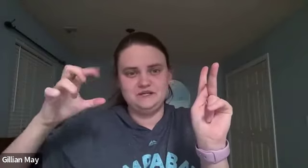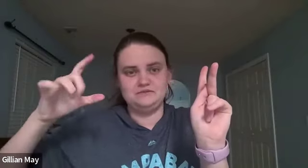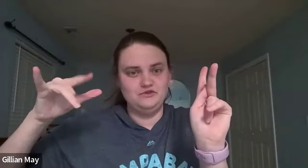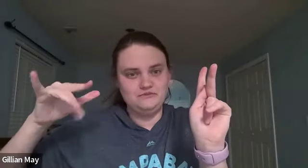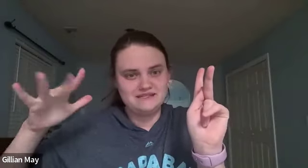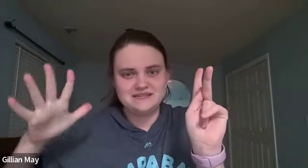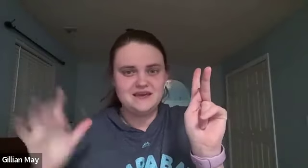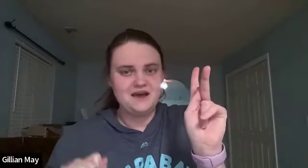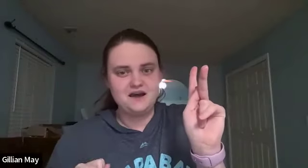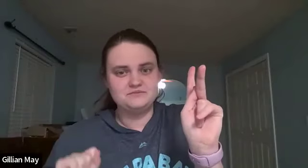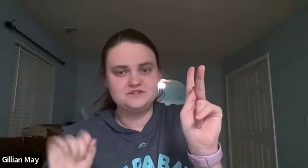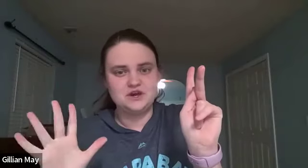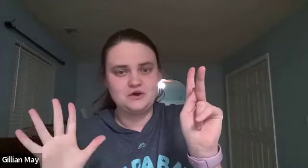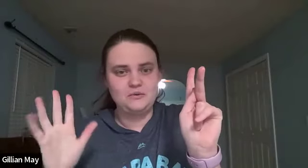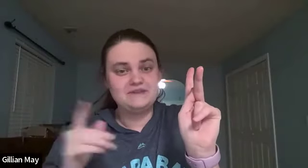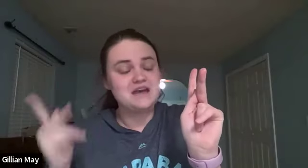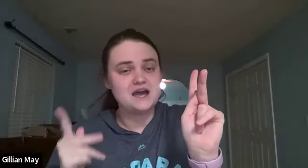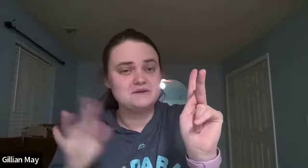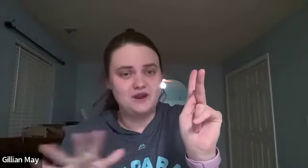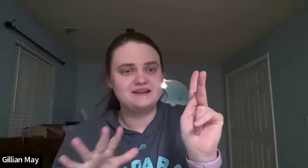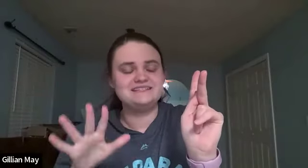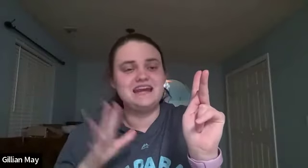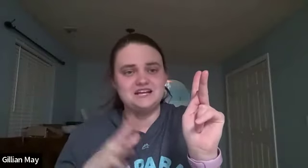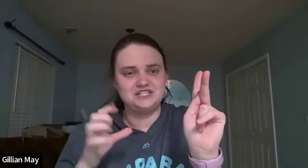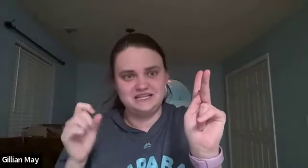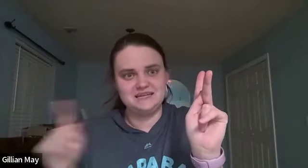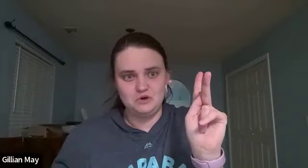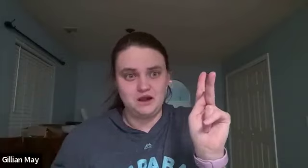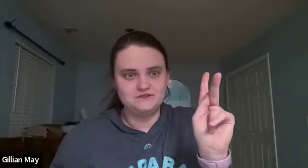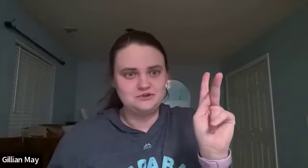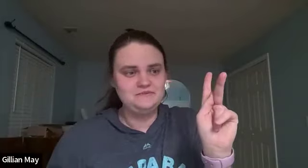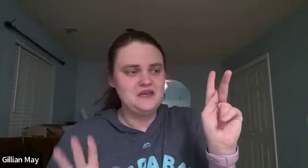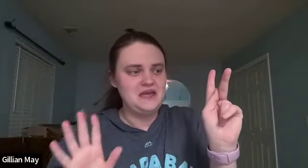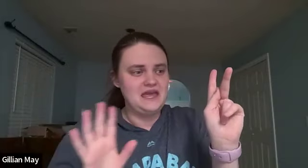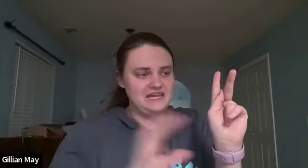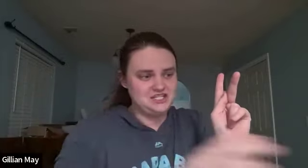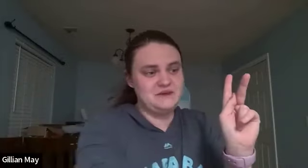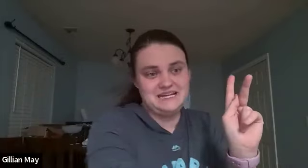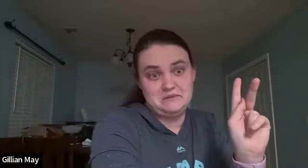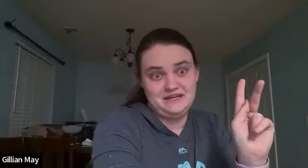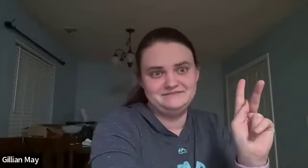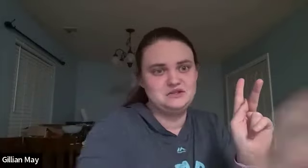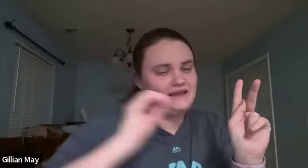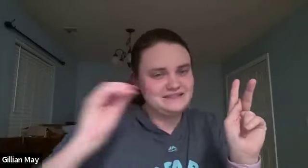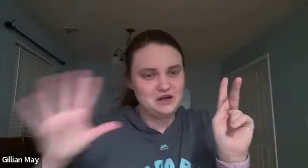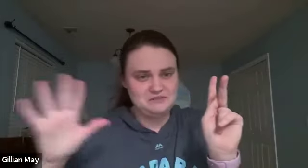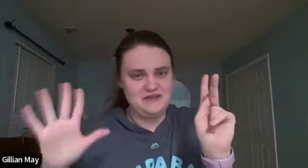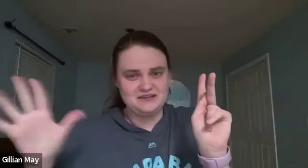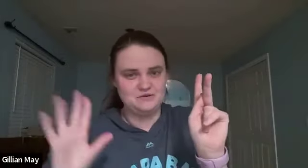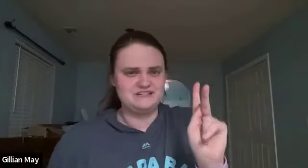weird movements. So with time and practice, it actually does get more comfortable. It just might take a minute. So I like to tell people that as well, because